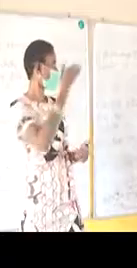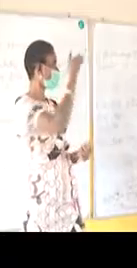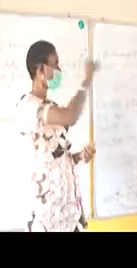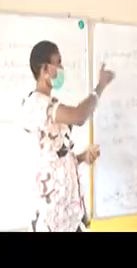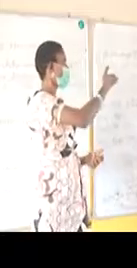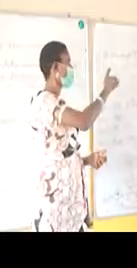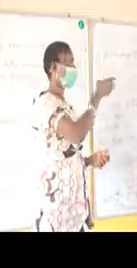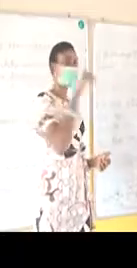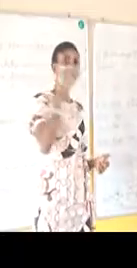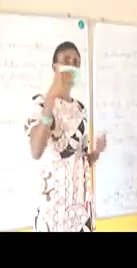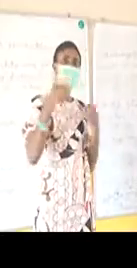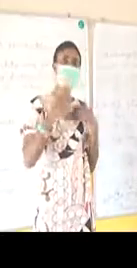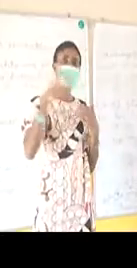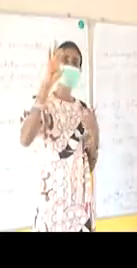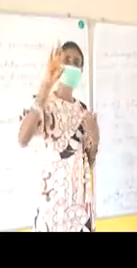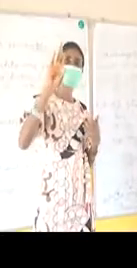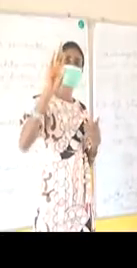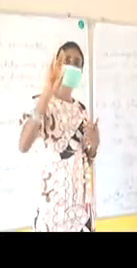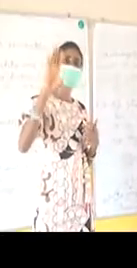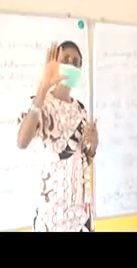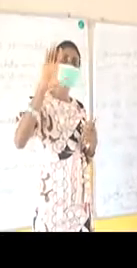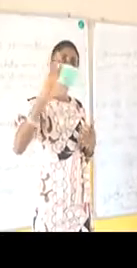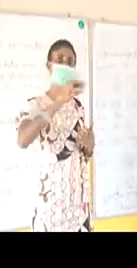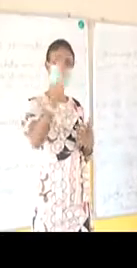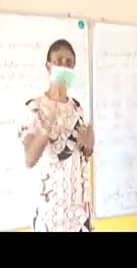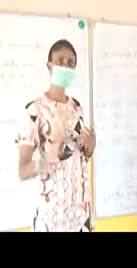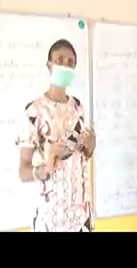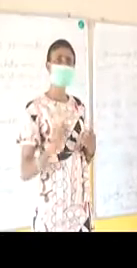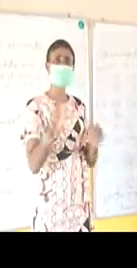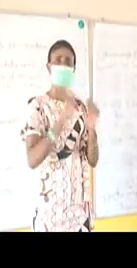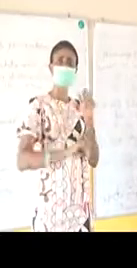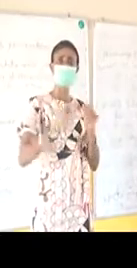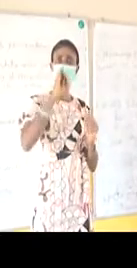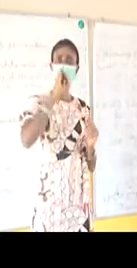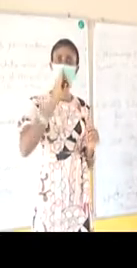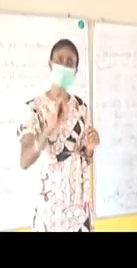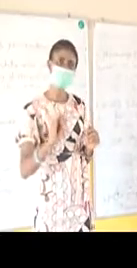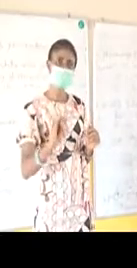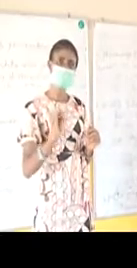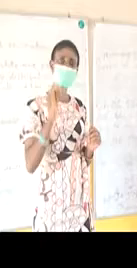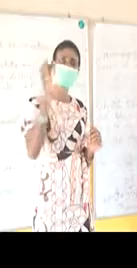75th percentile, which is your upper quarter.